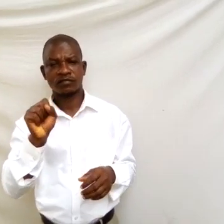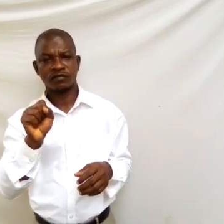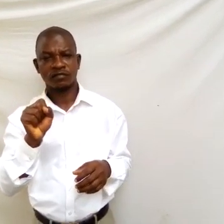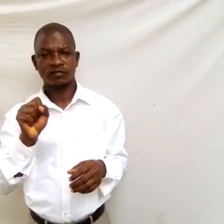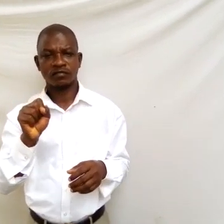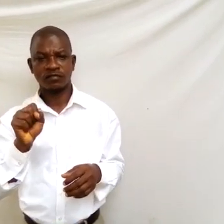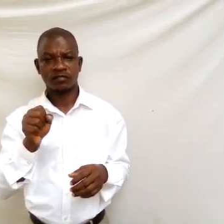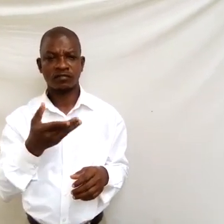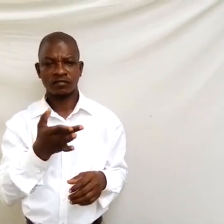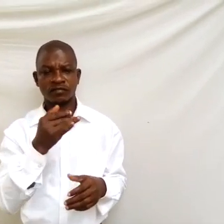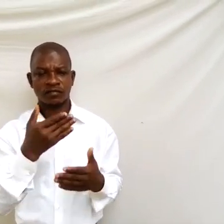Therefore,